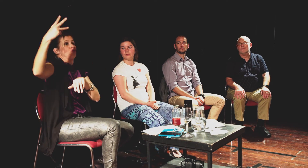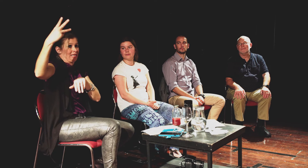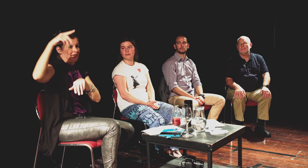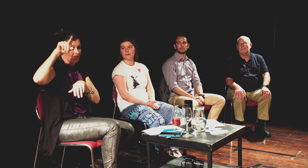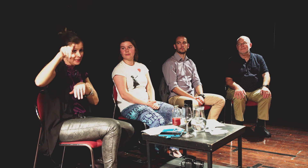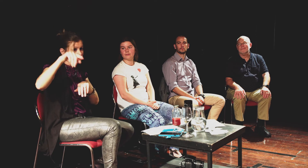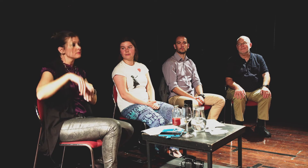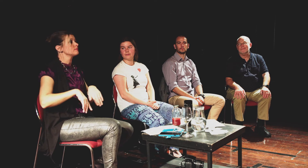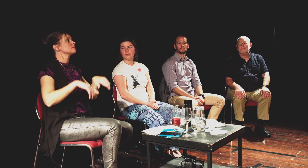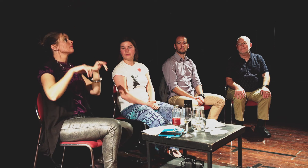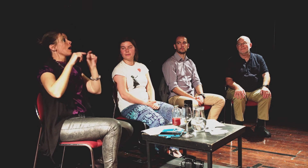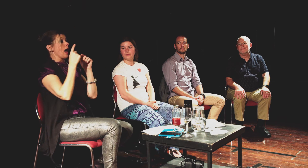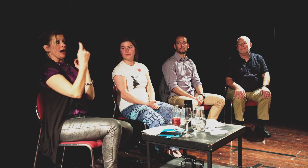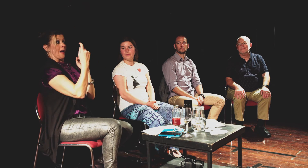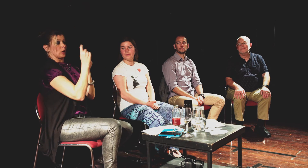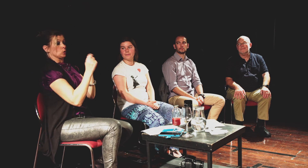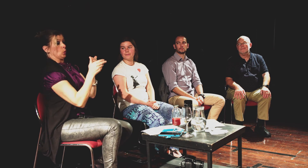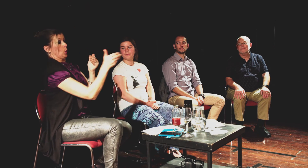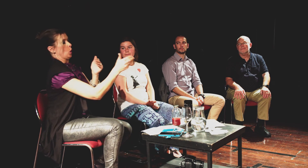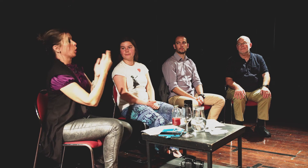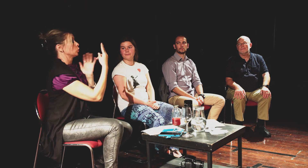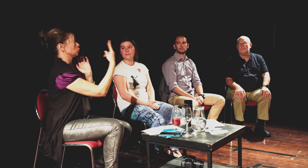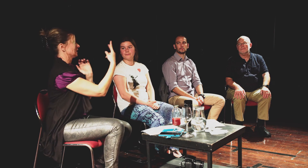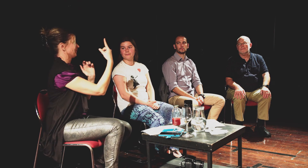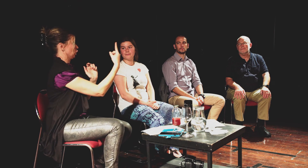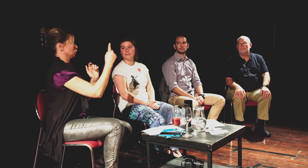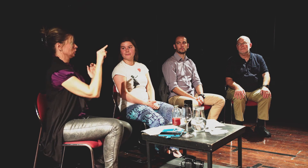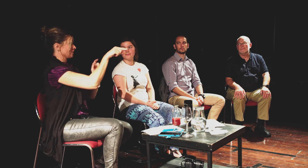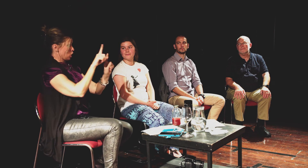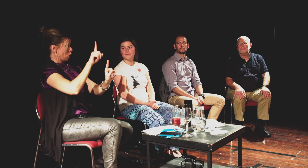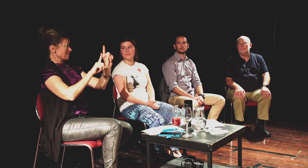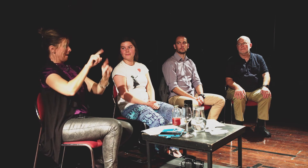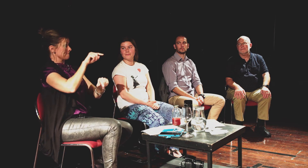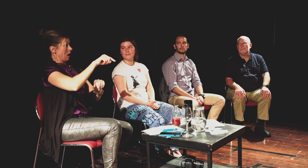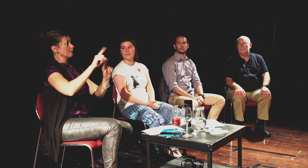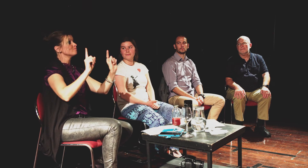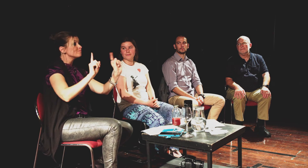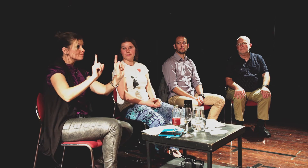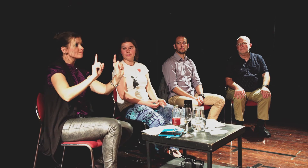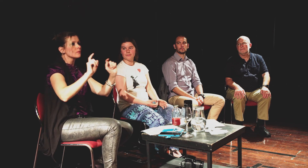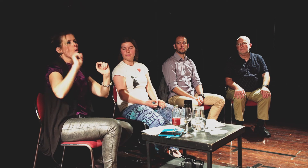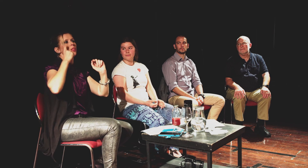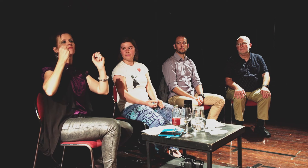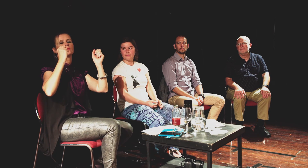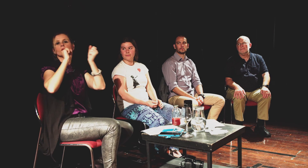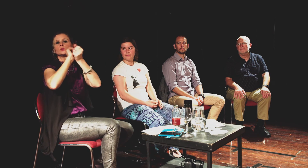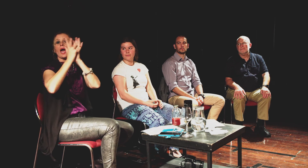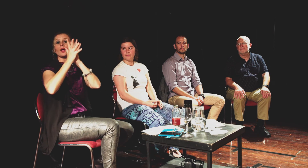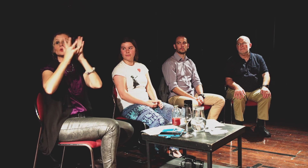offered as well. So level 2, level 3, and so 21st of November, we